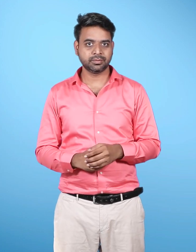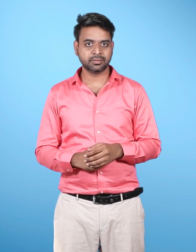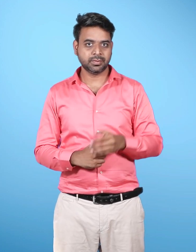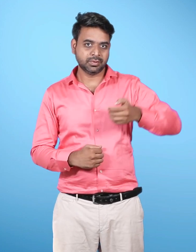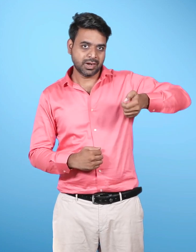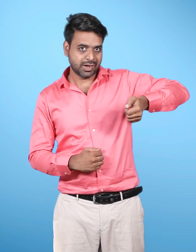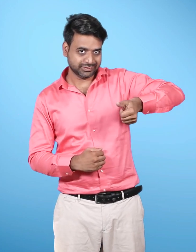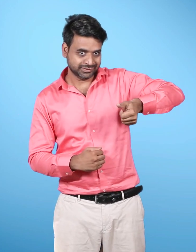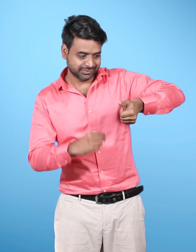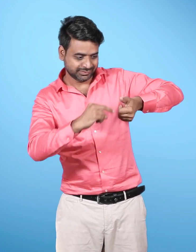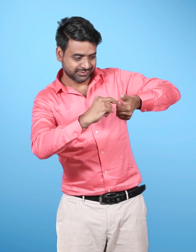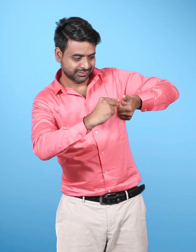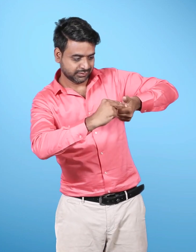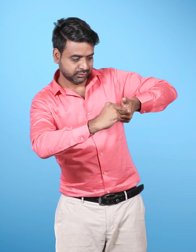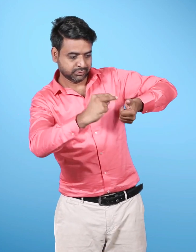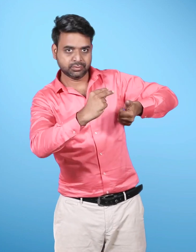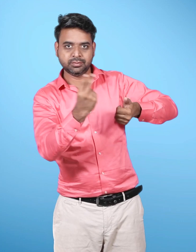Take a torch bulb and a piece of wire.